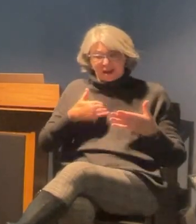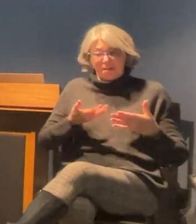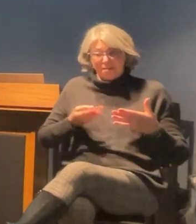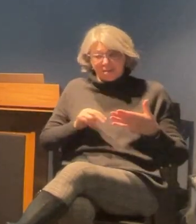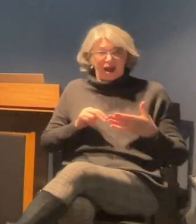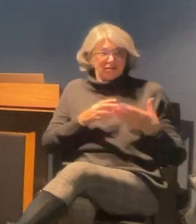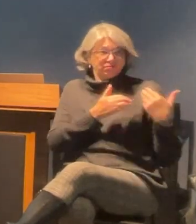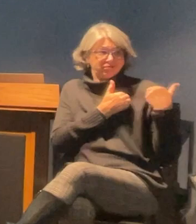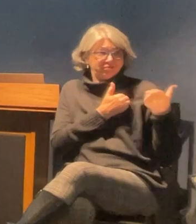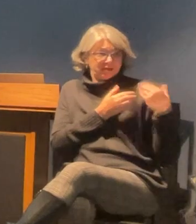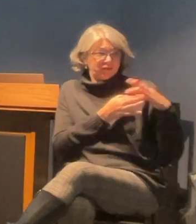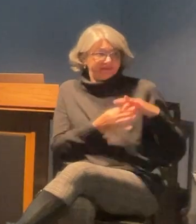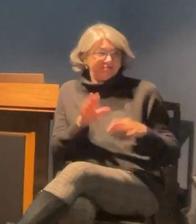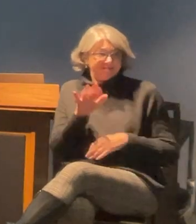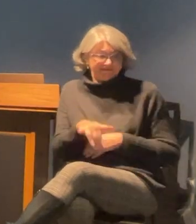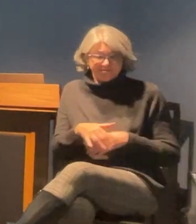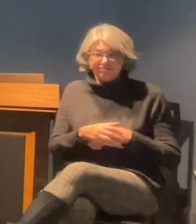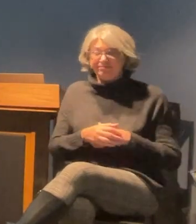that.